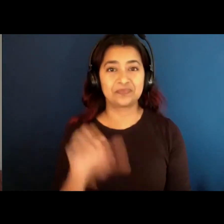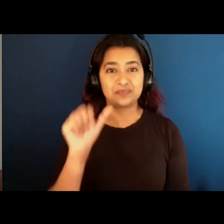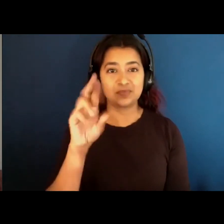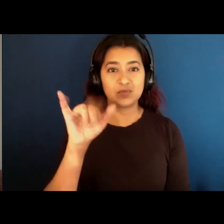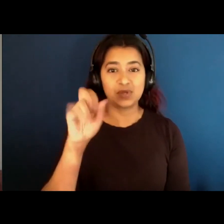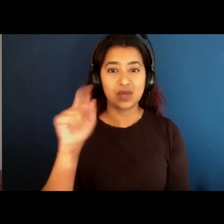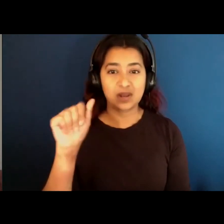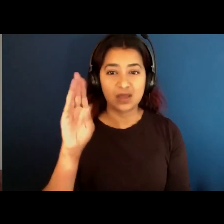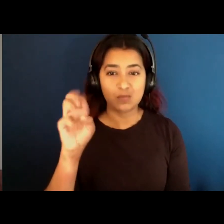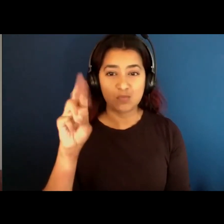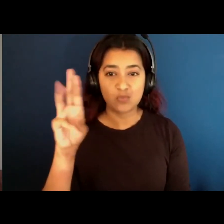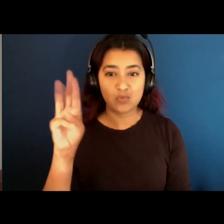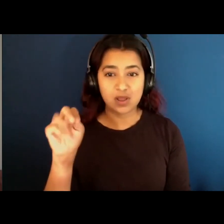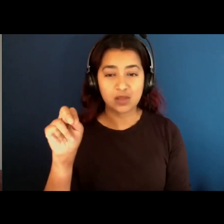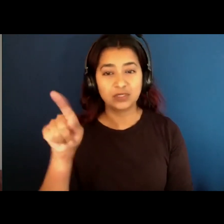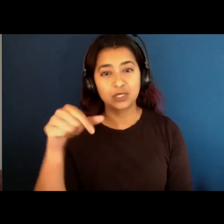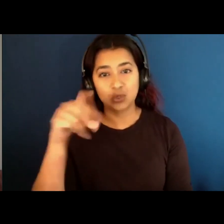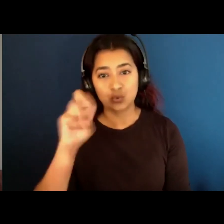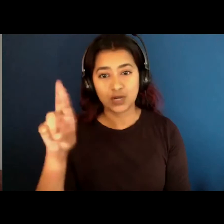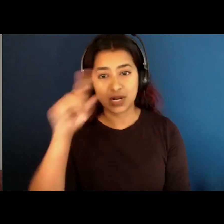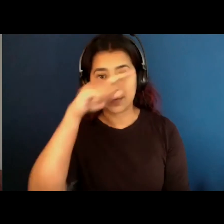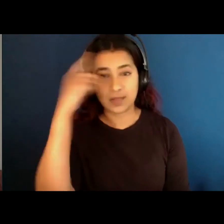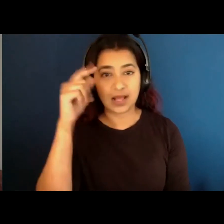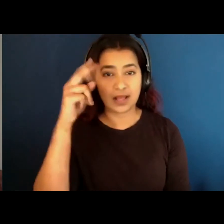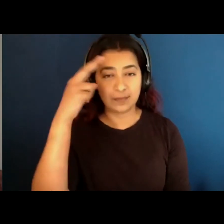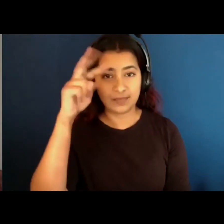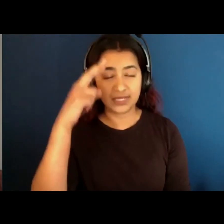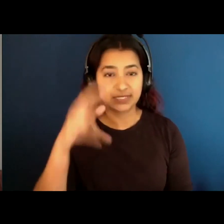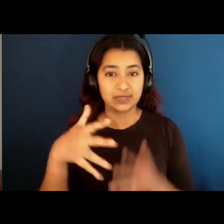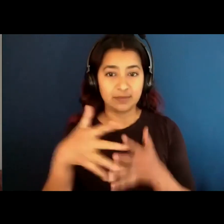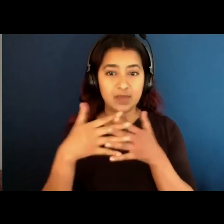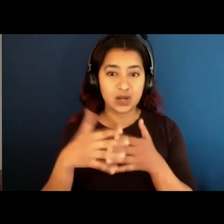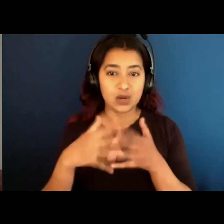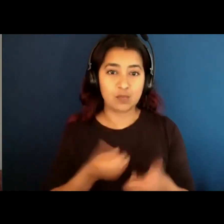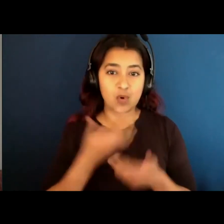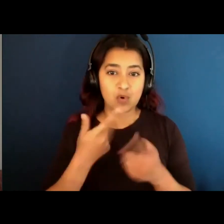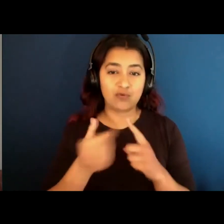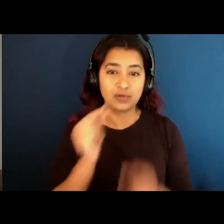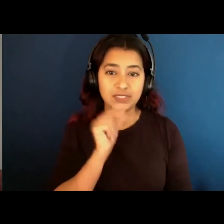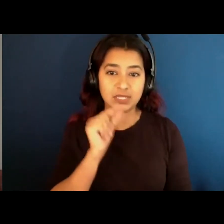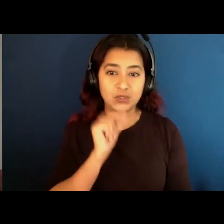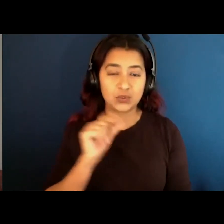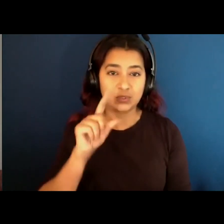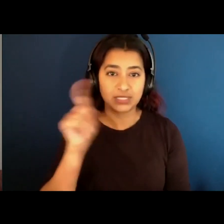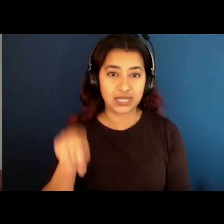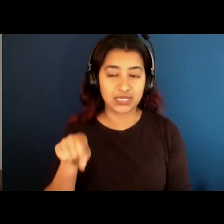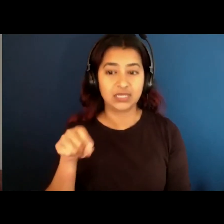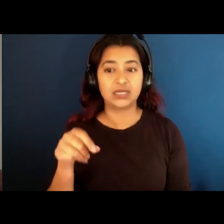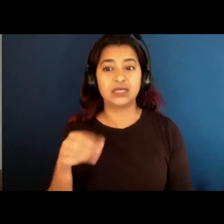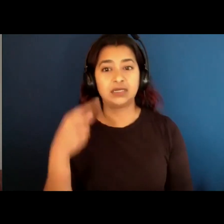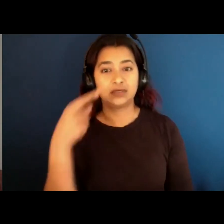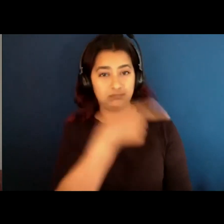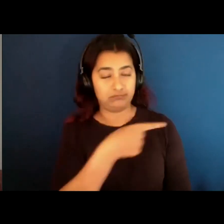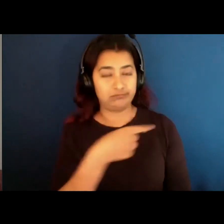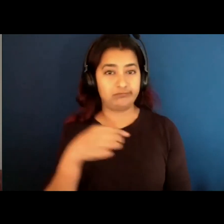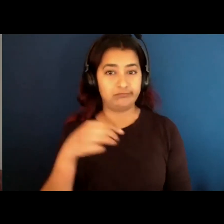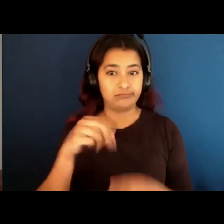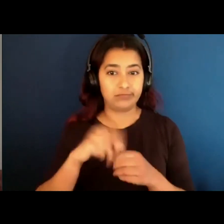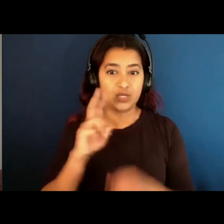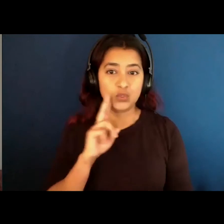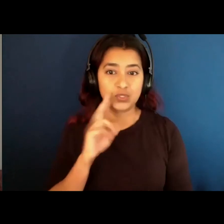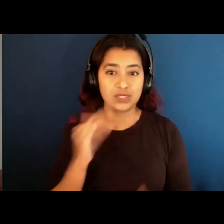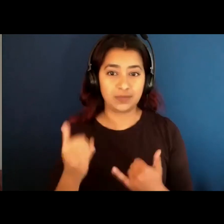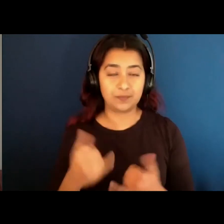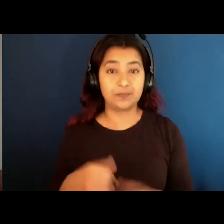Brown is a queer Black Mexican-American poet from San Antonio, Texas, currently based in Houston. She is